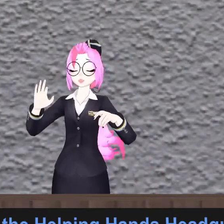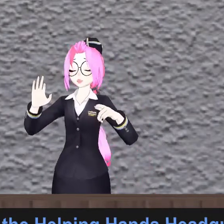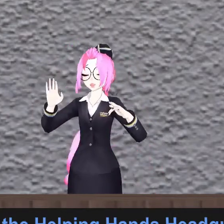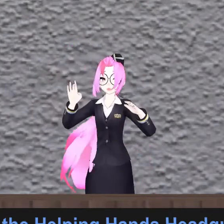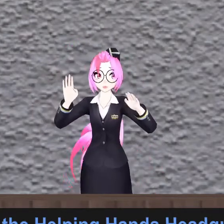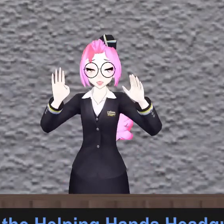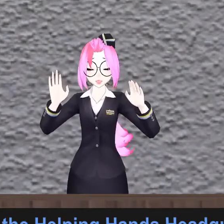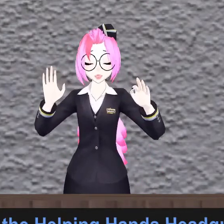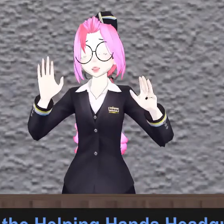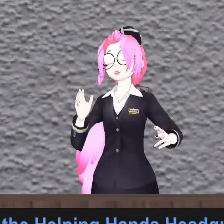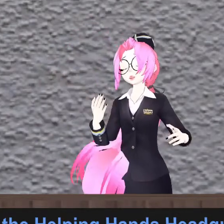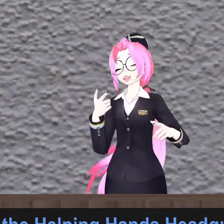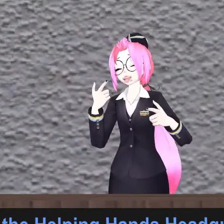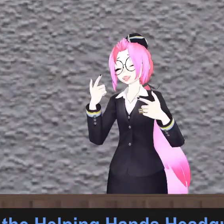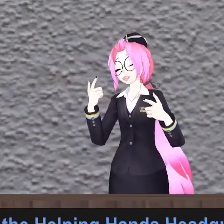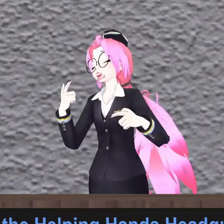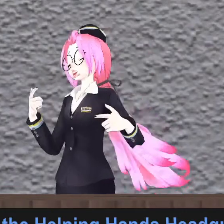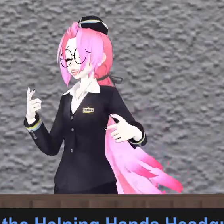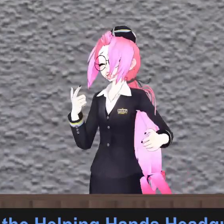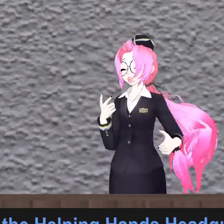No, 14.